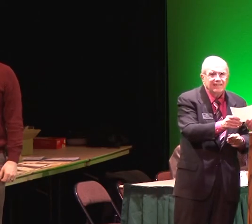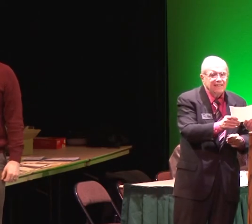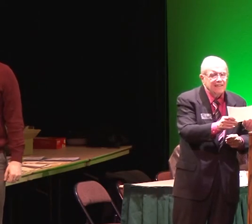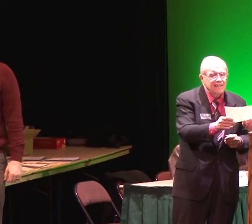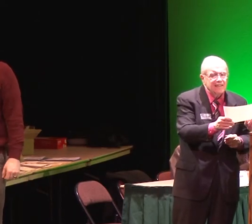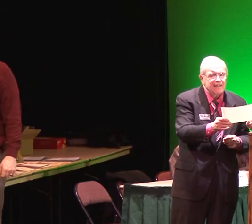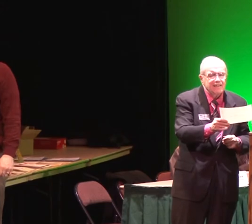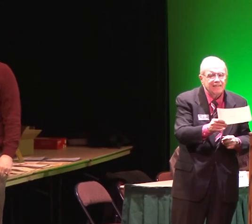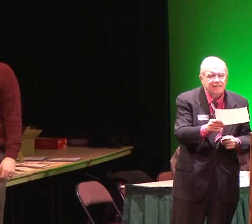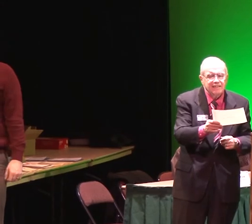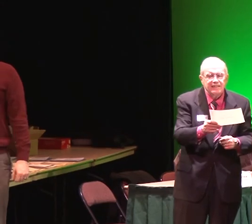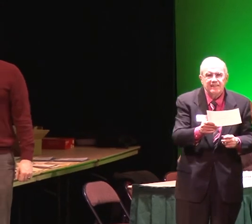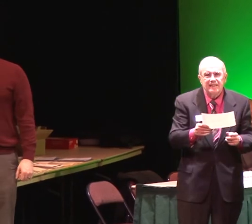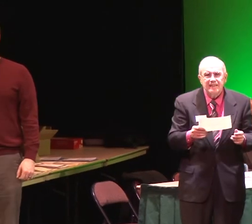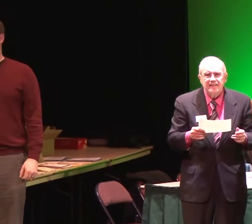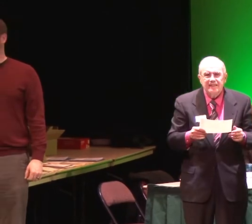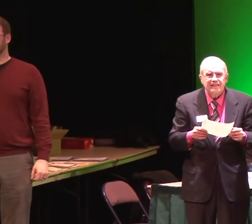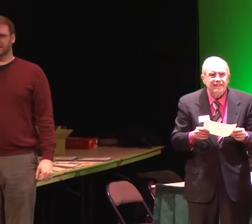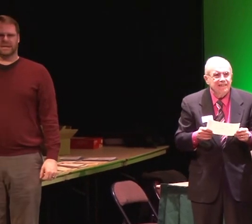you here?